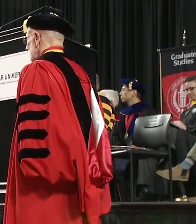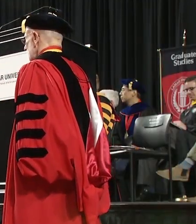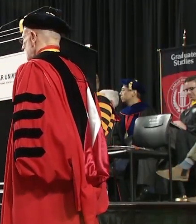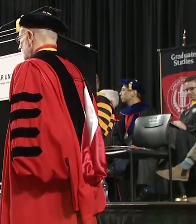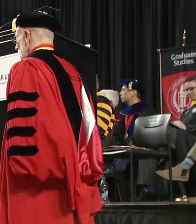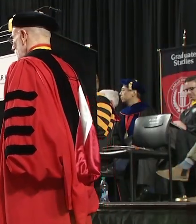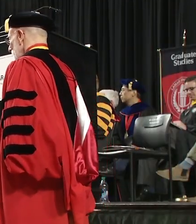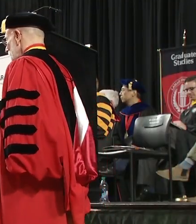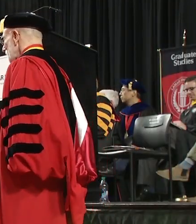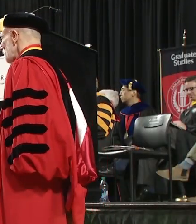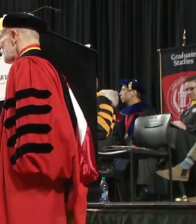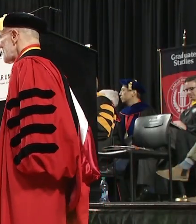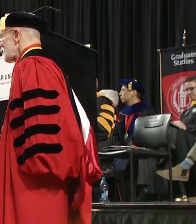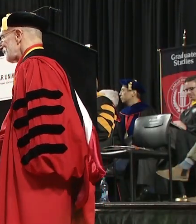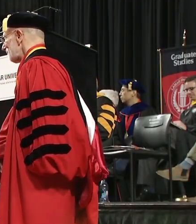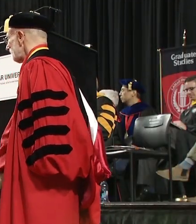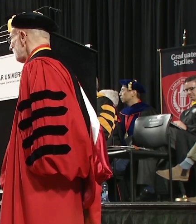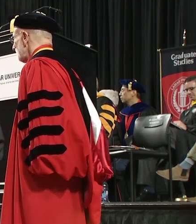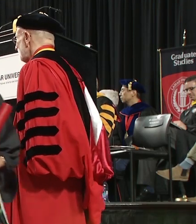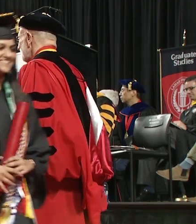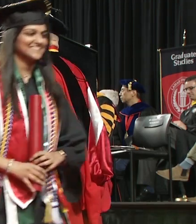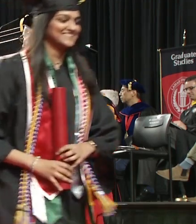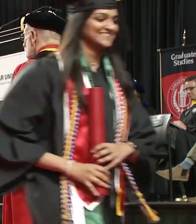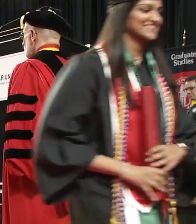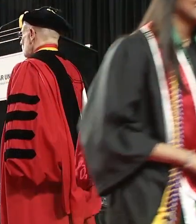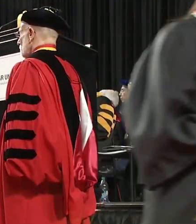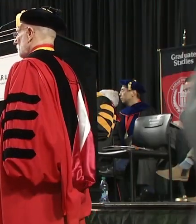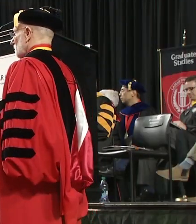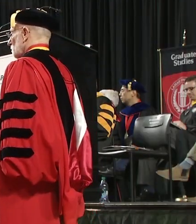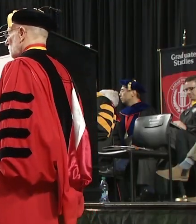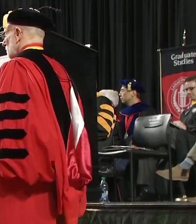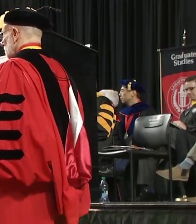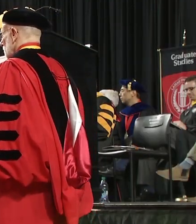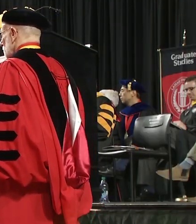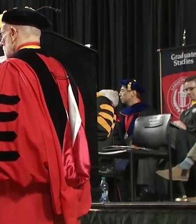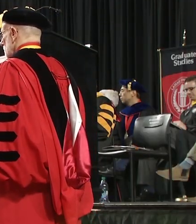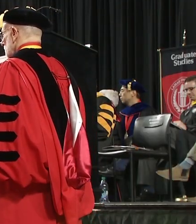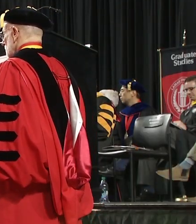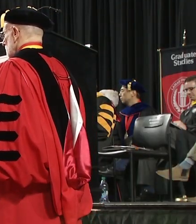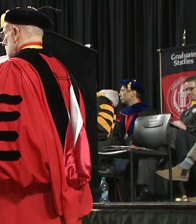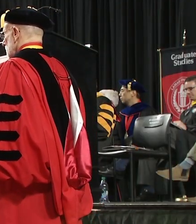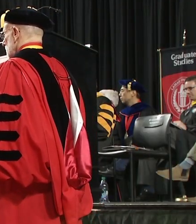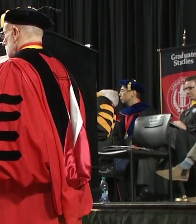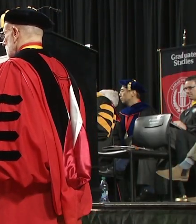Bachelor of Business Administration in Finance, Austin Duncan Campbell.